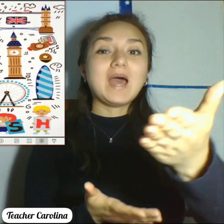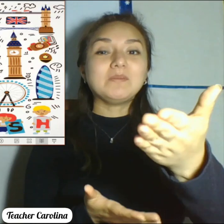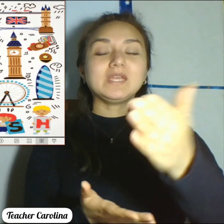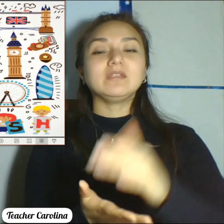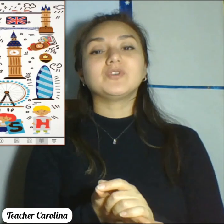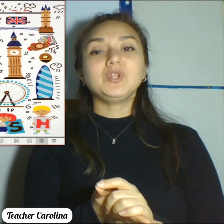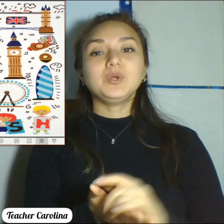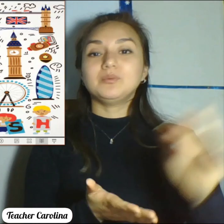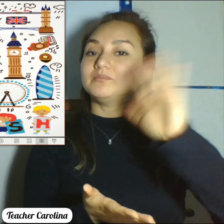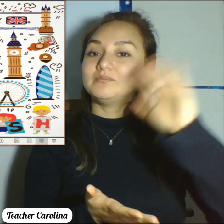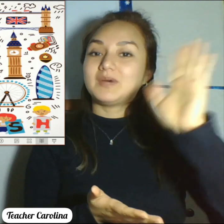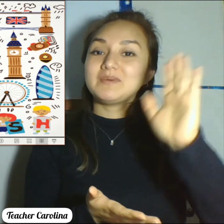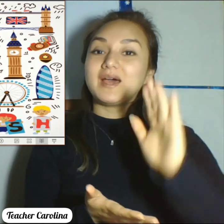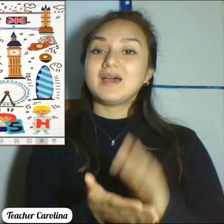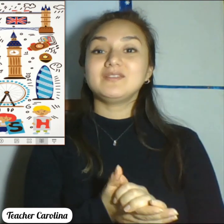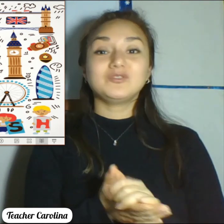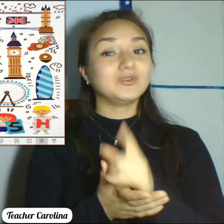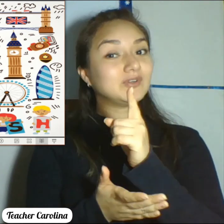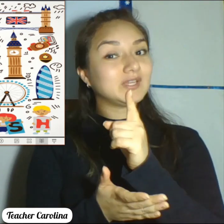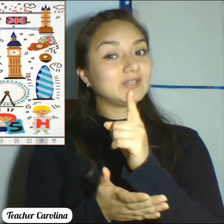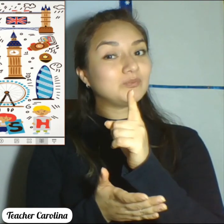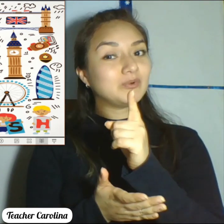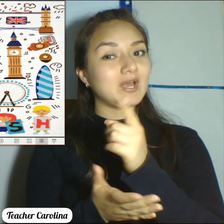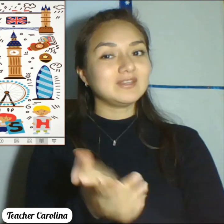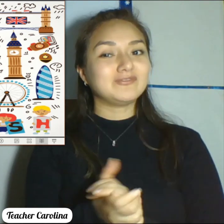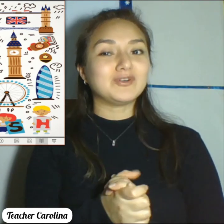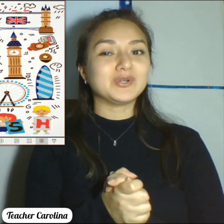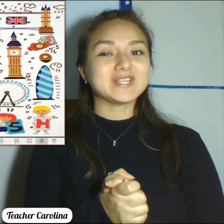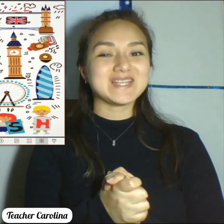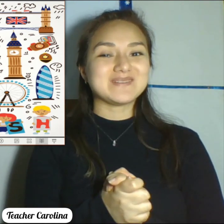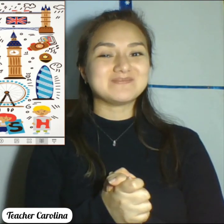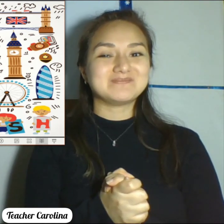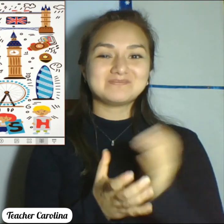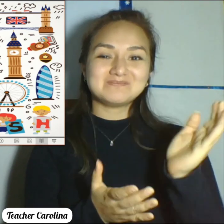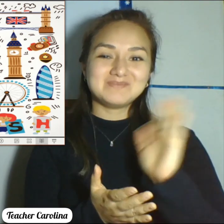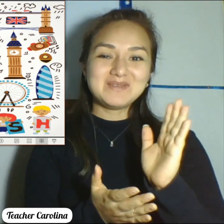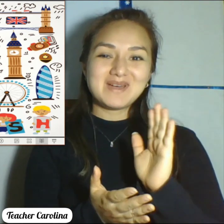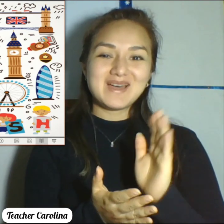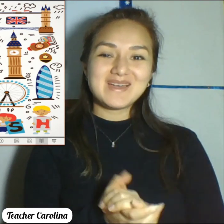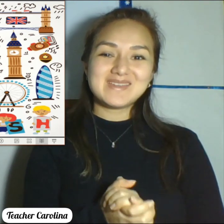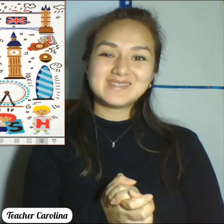kiss for you. Bye-bye. Don't forget to practice for your exam. Bye-bye.